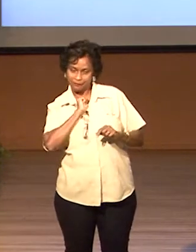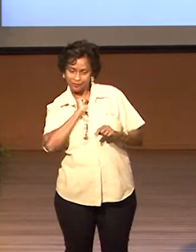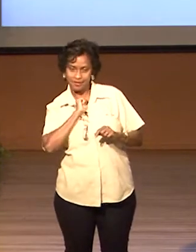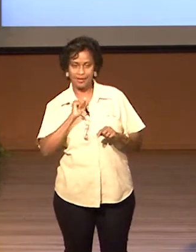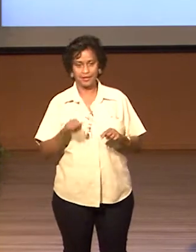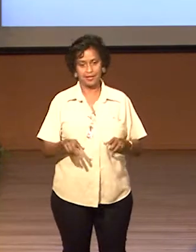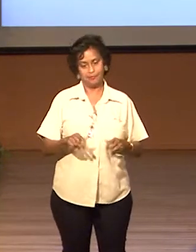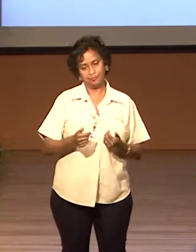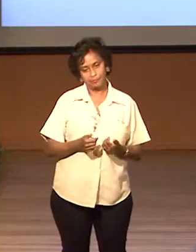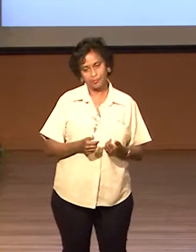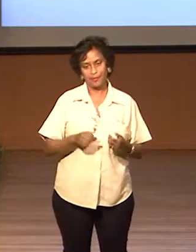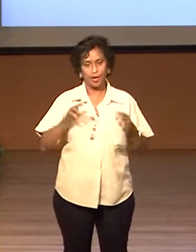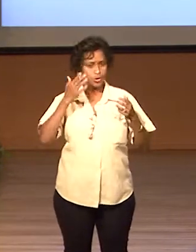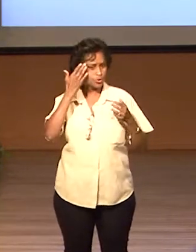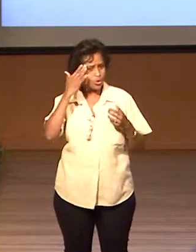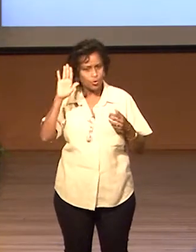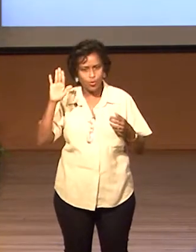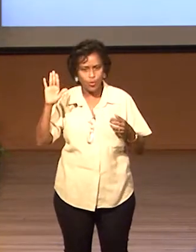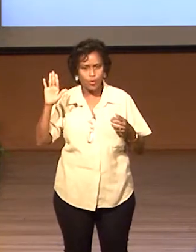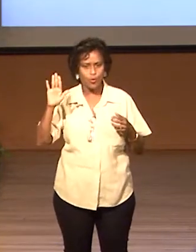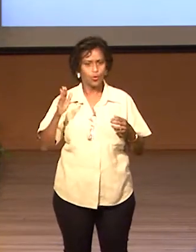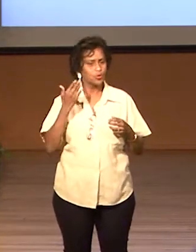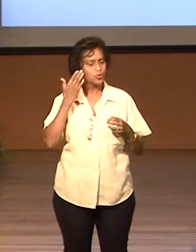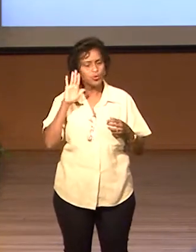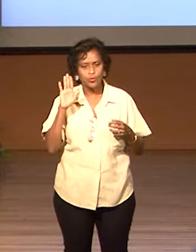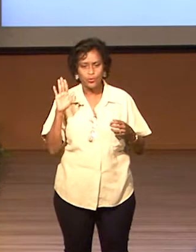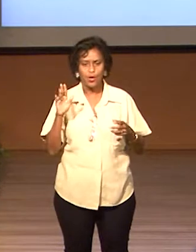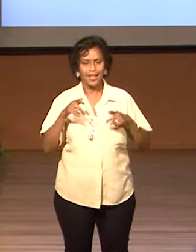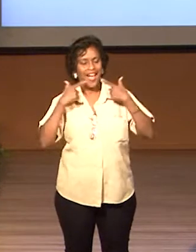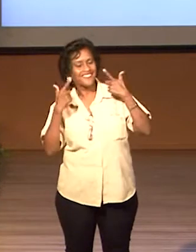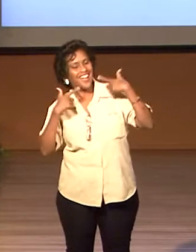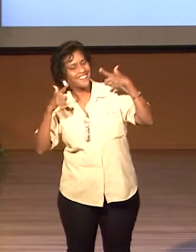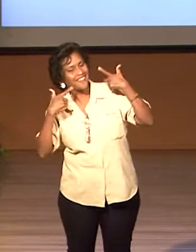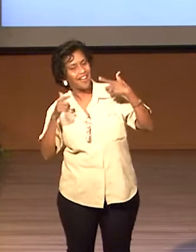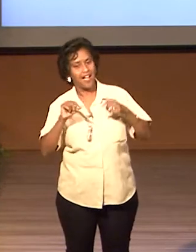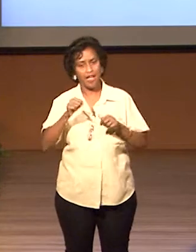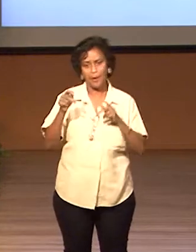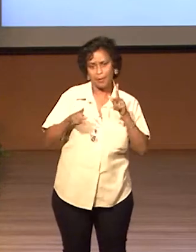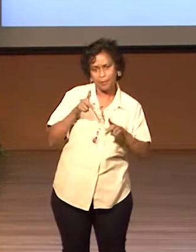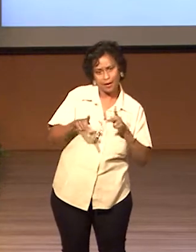relevant to our discussion now, where you laugh at other people's problems in a way